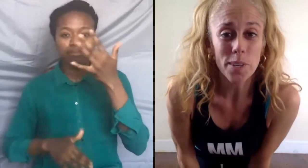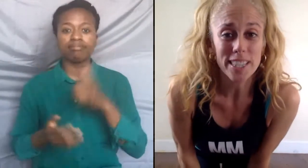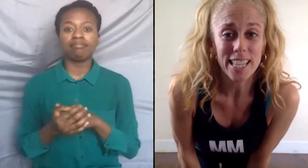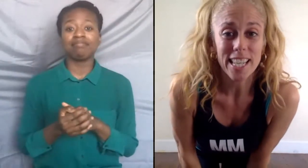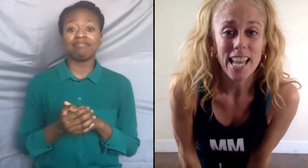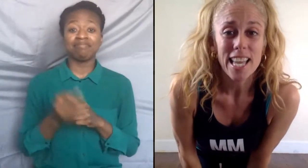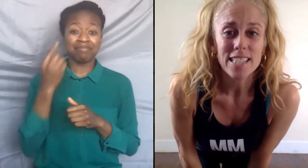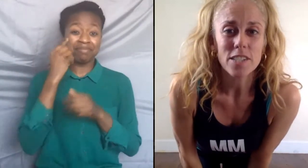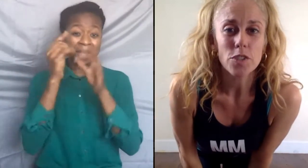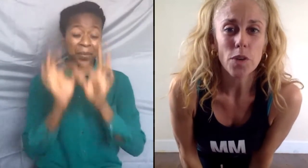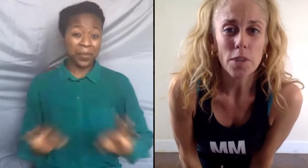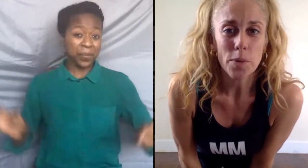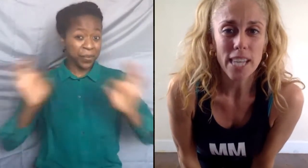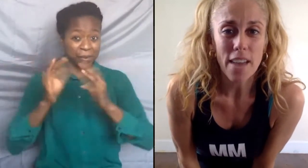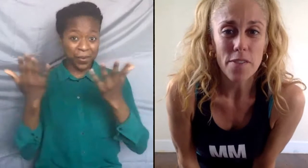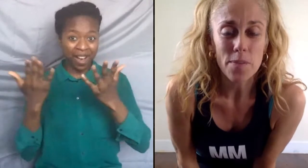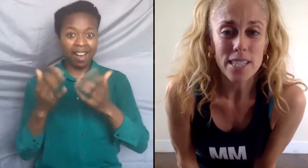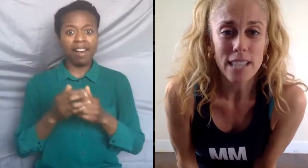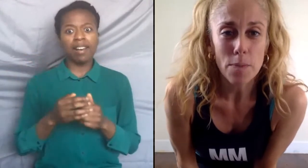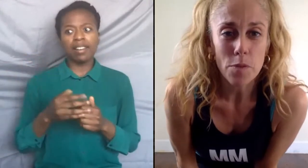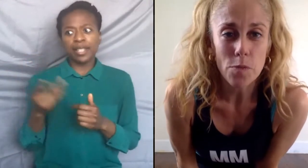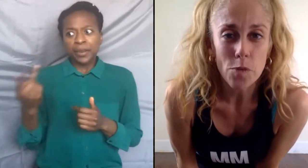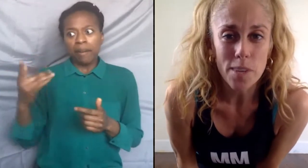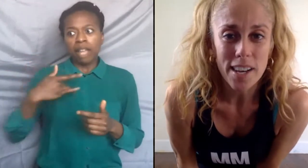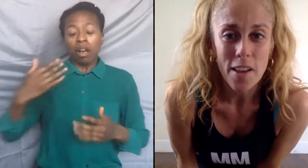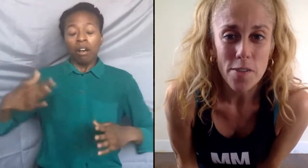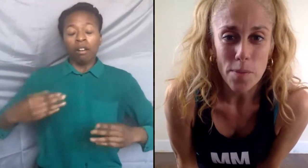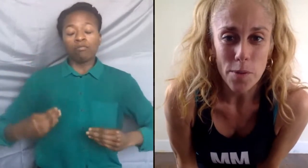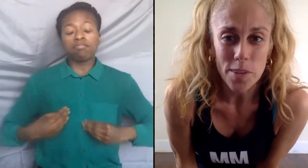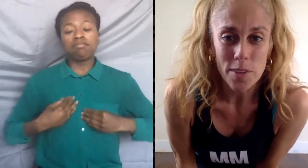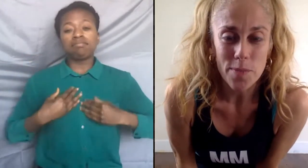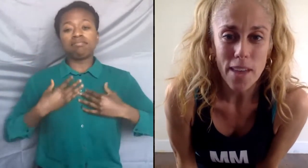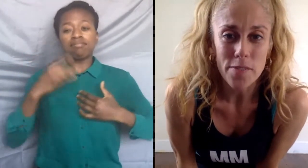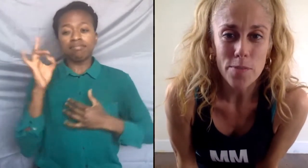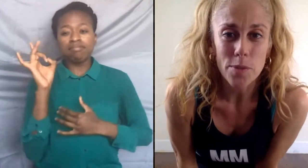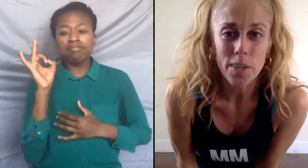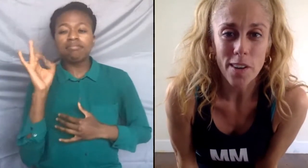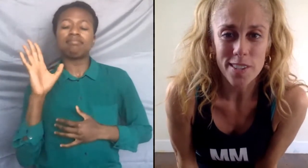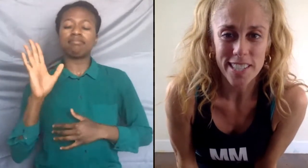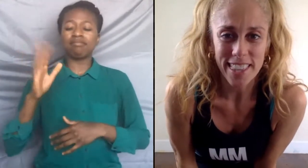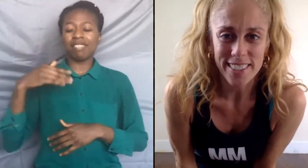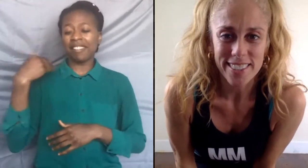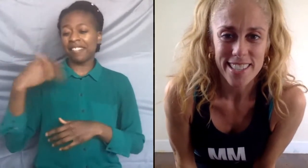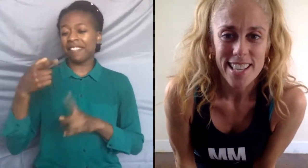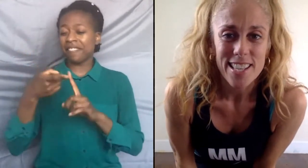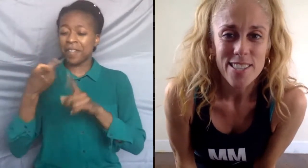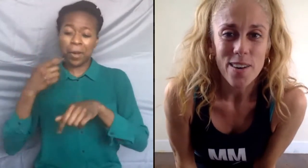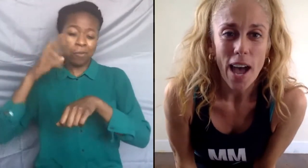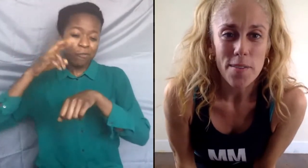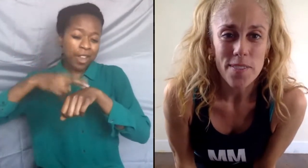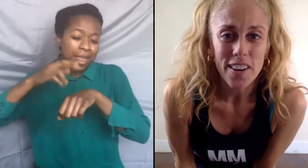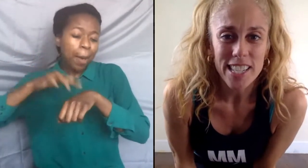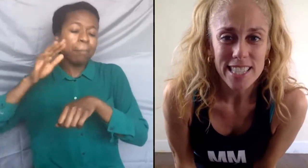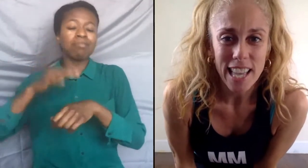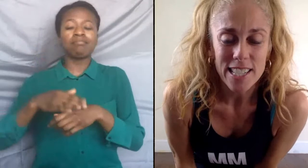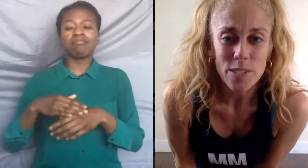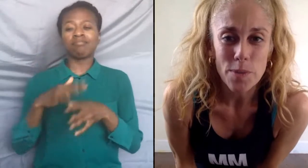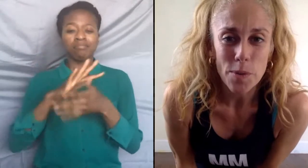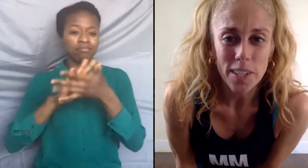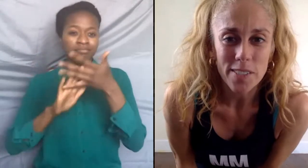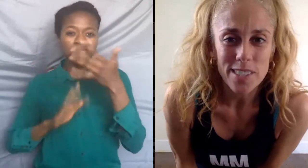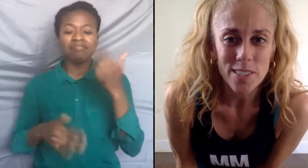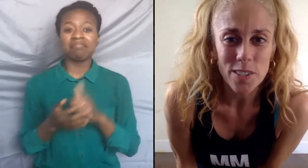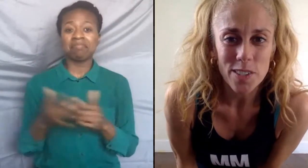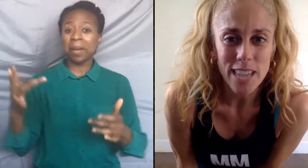most important thing is the joy that we get from this type of movement, from the rhythm, and from doing it all together. So I'm very excited to